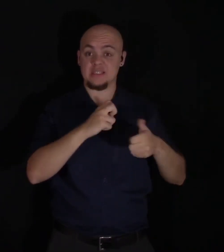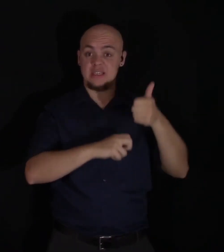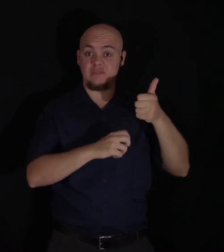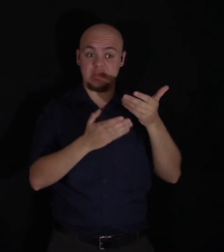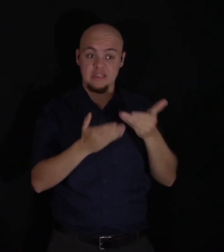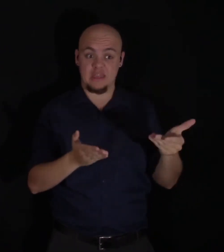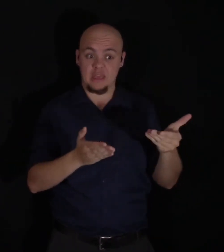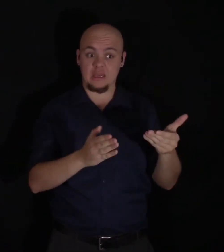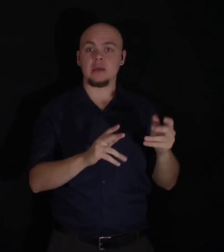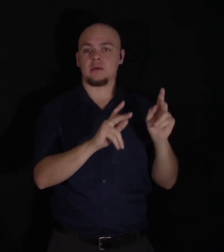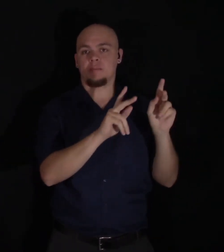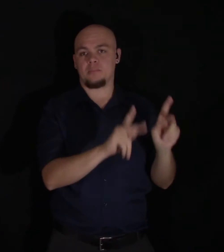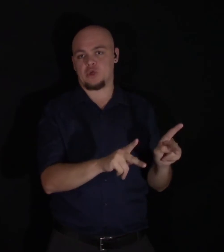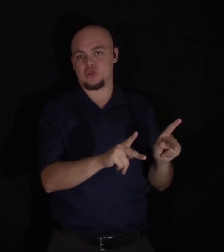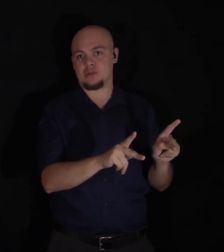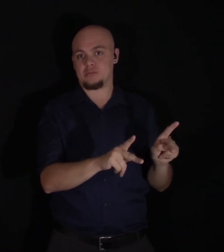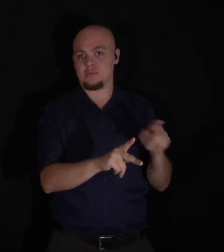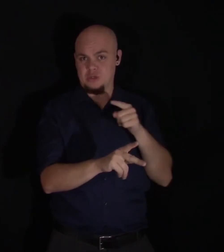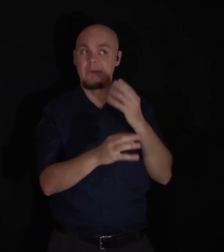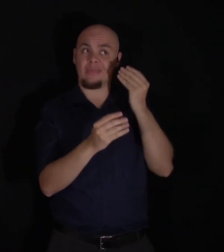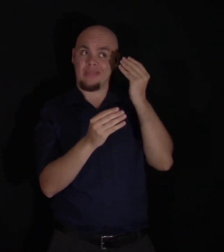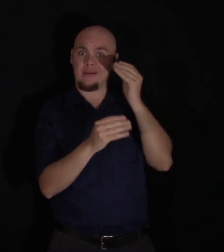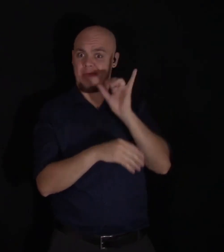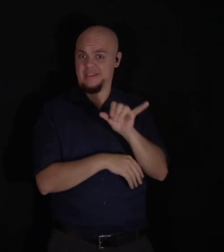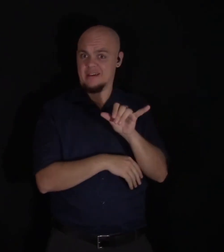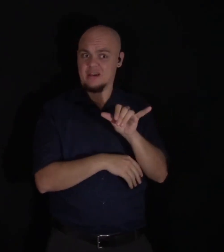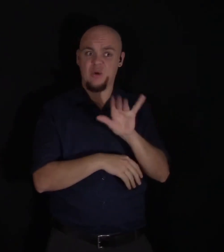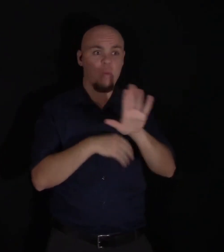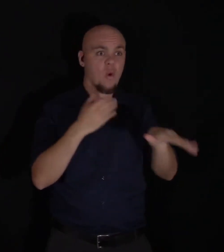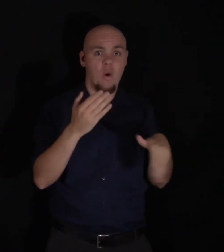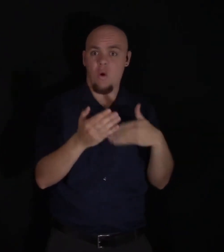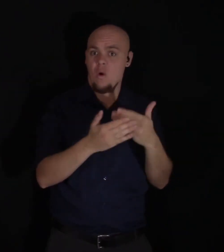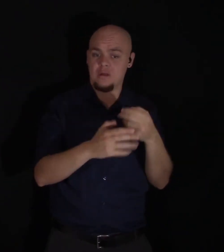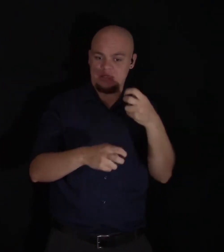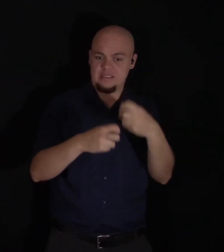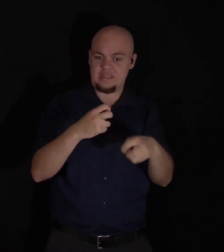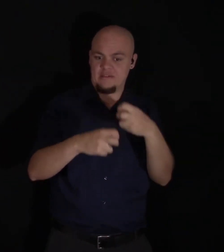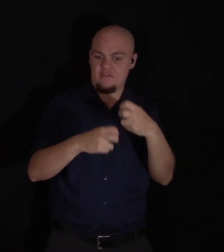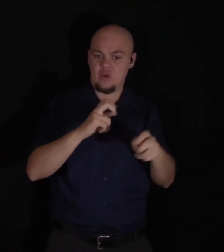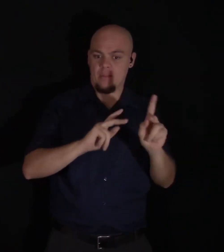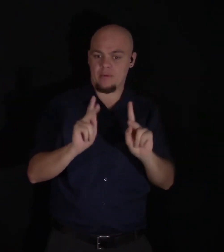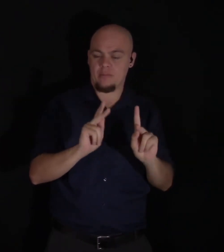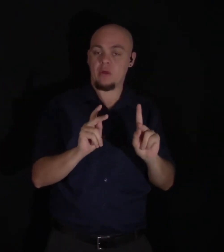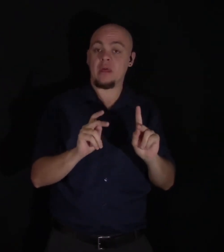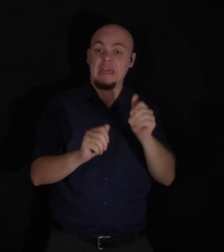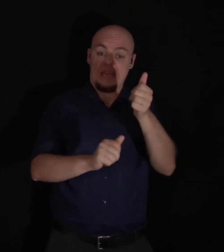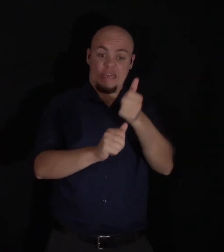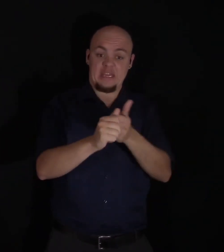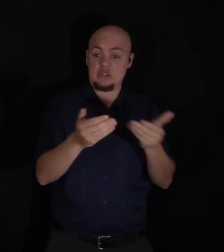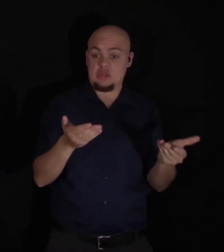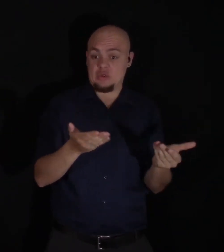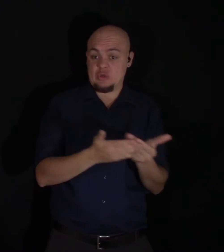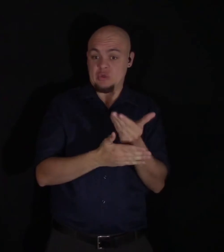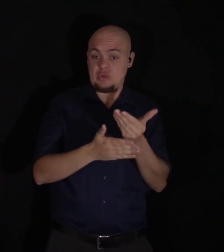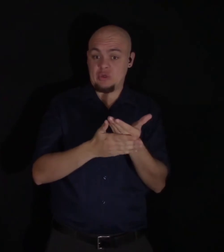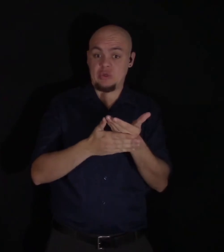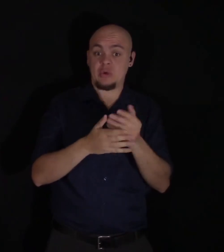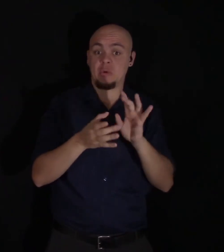that. We are all difficult. We all come to each new relationship wanting